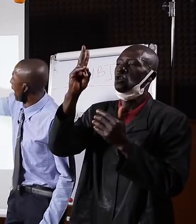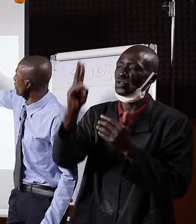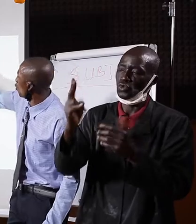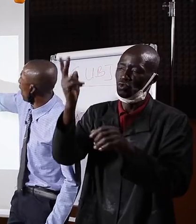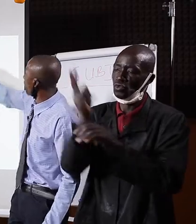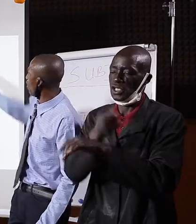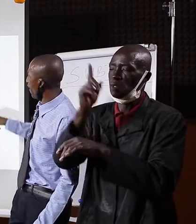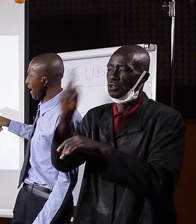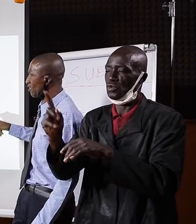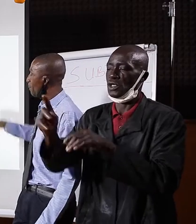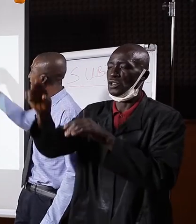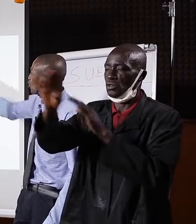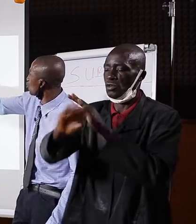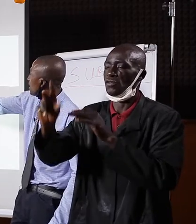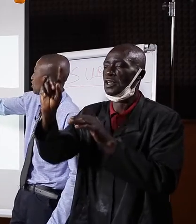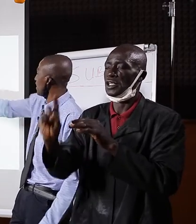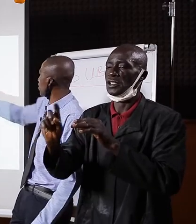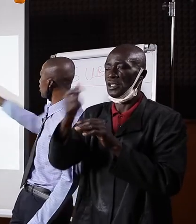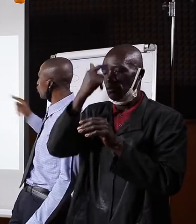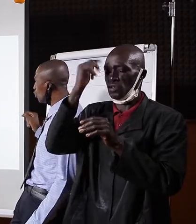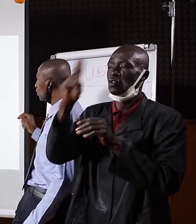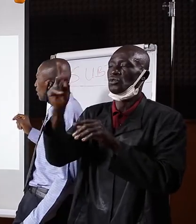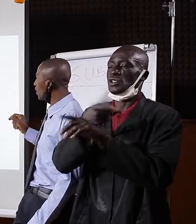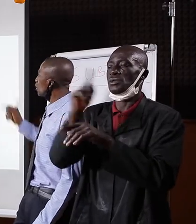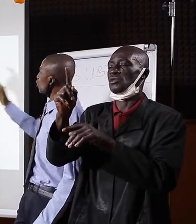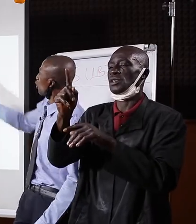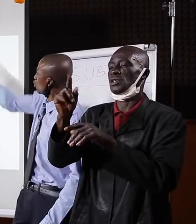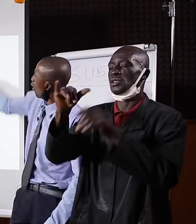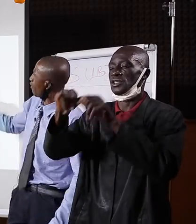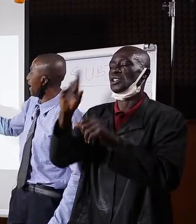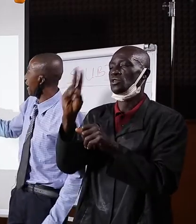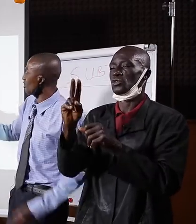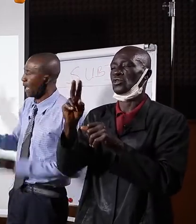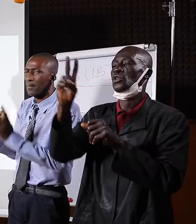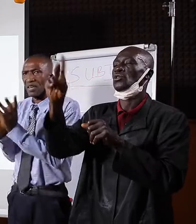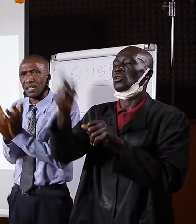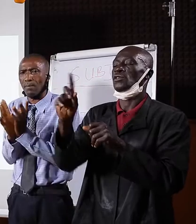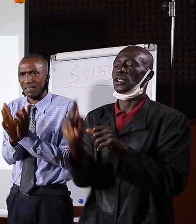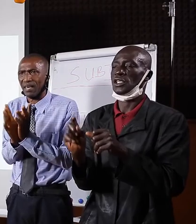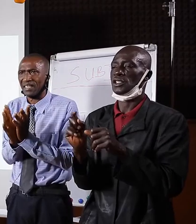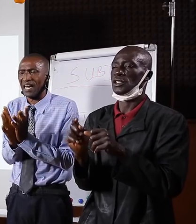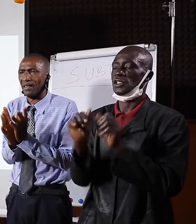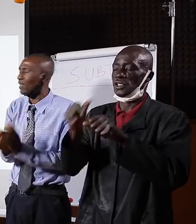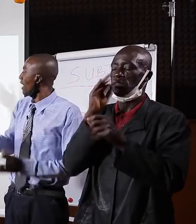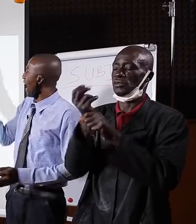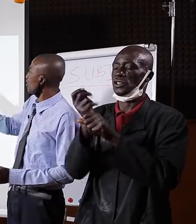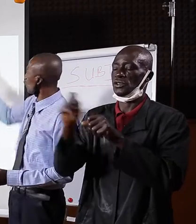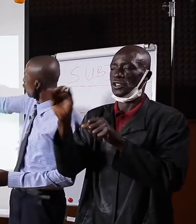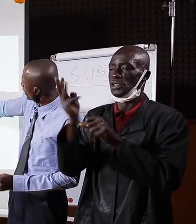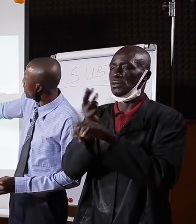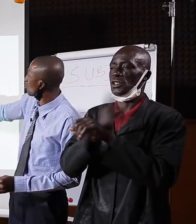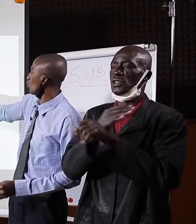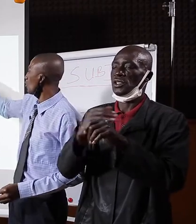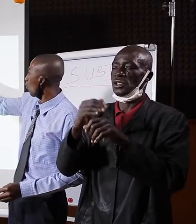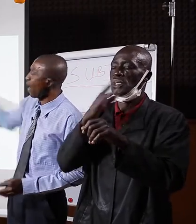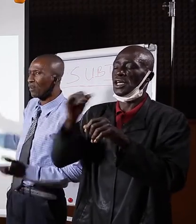2 times 1 over x, because 2 times 1 is still 2. So 2 over x can be written mathematically as